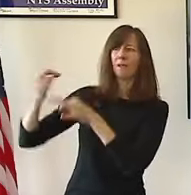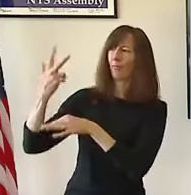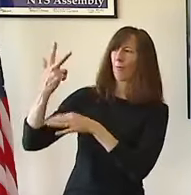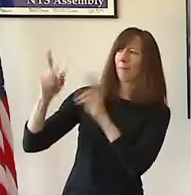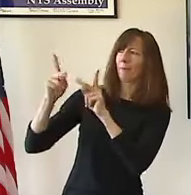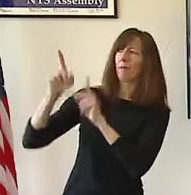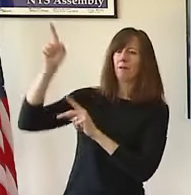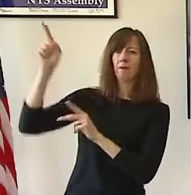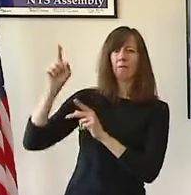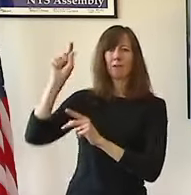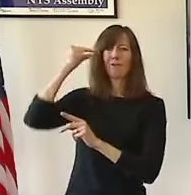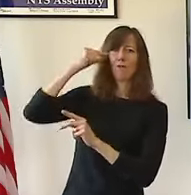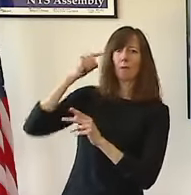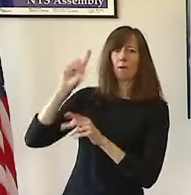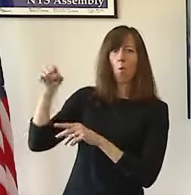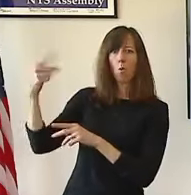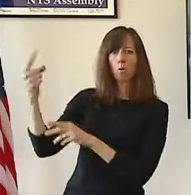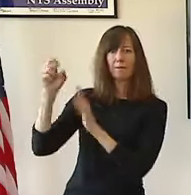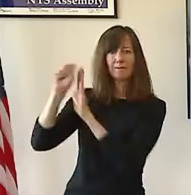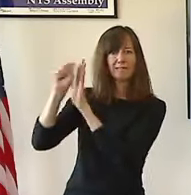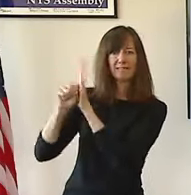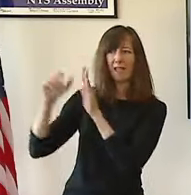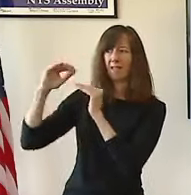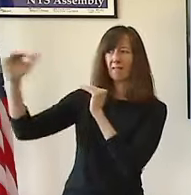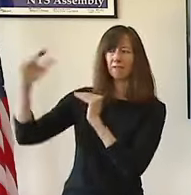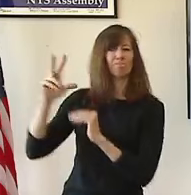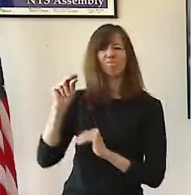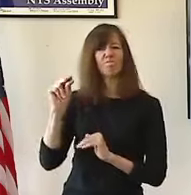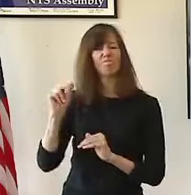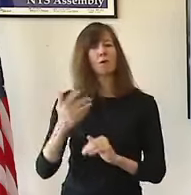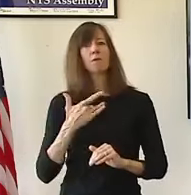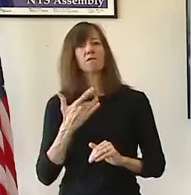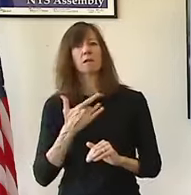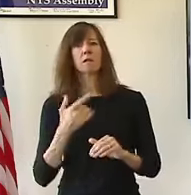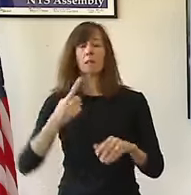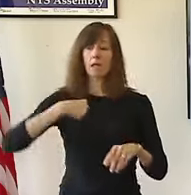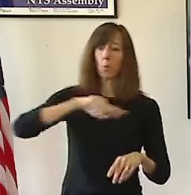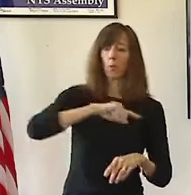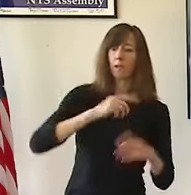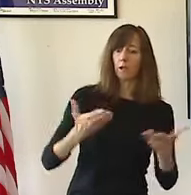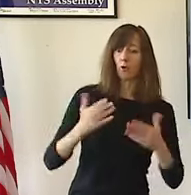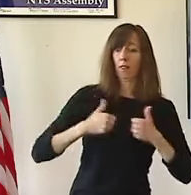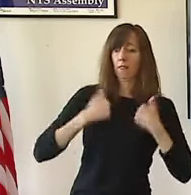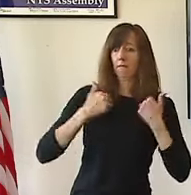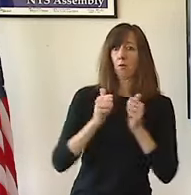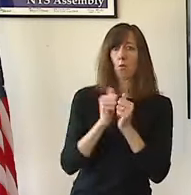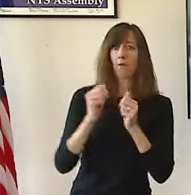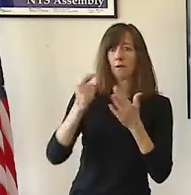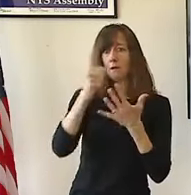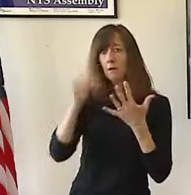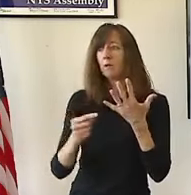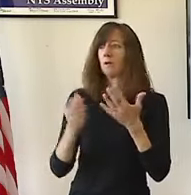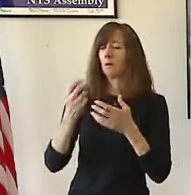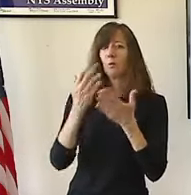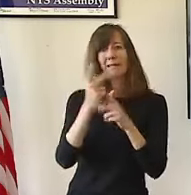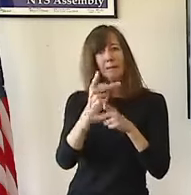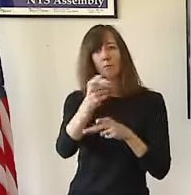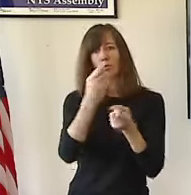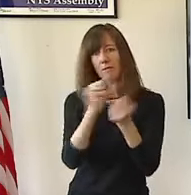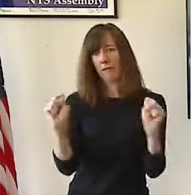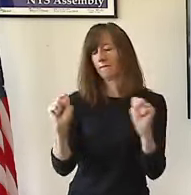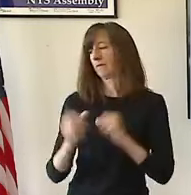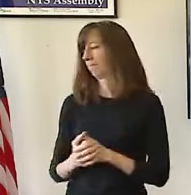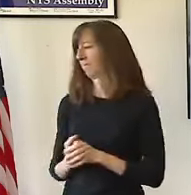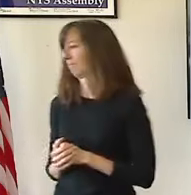It can be, here are the standards, here's the expectation, you go out and live within them, and we'll make sure that you keep safe. Samantha asked about